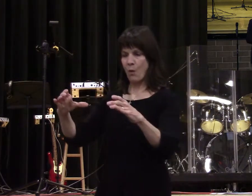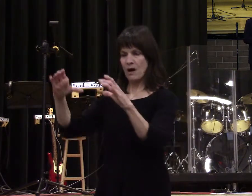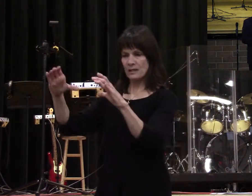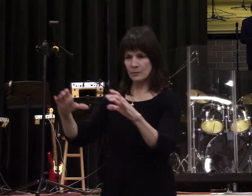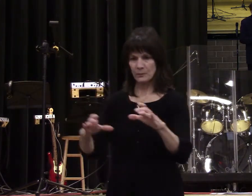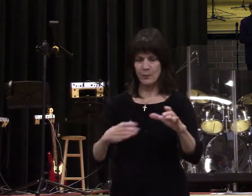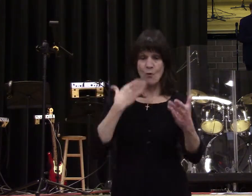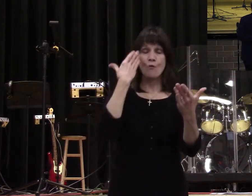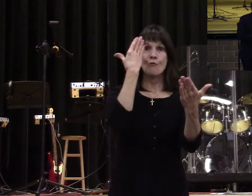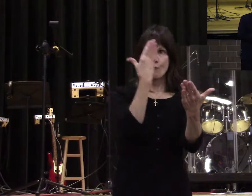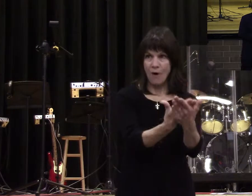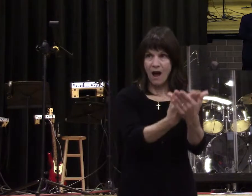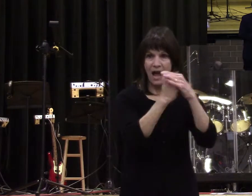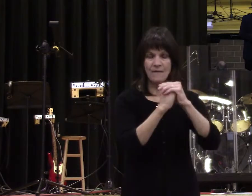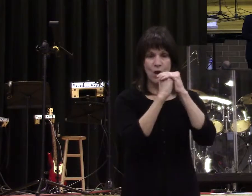the scriptures say.